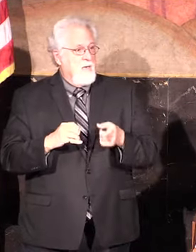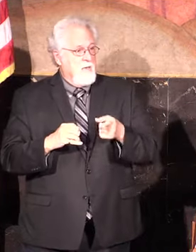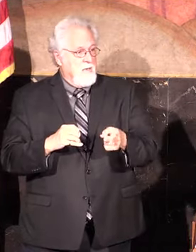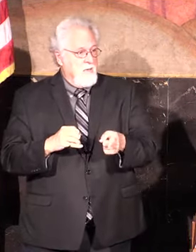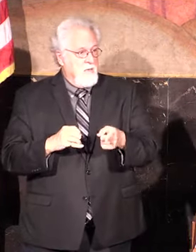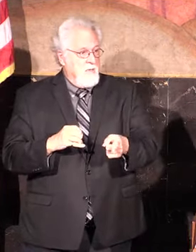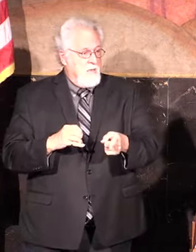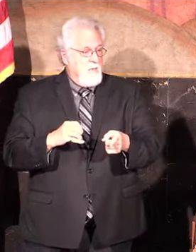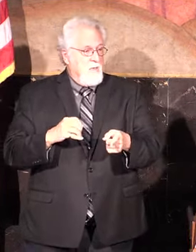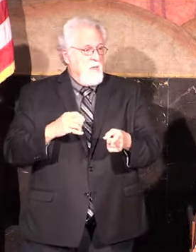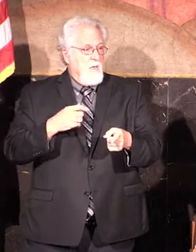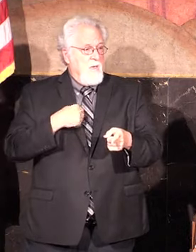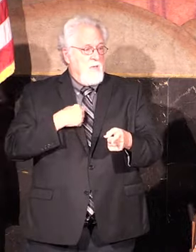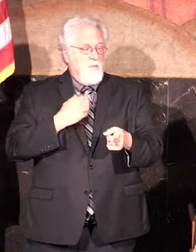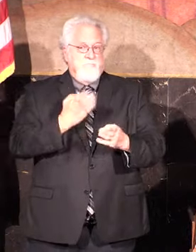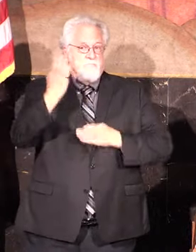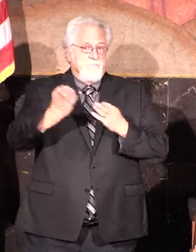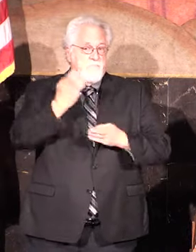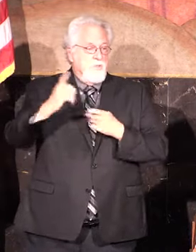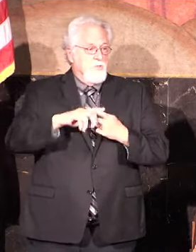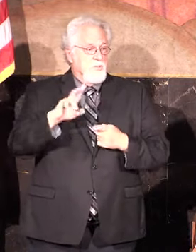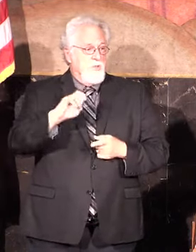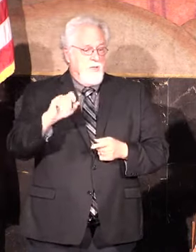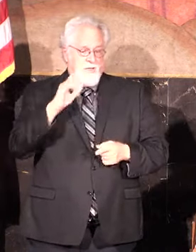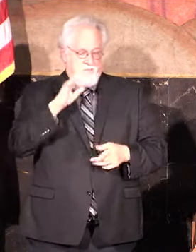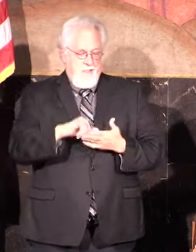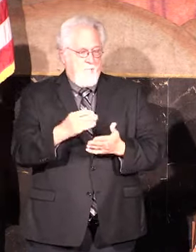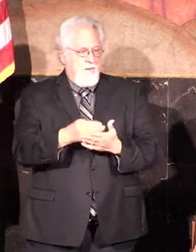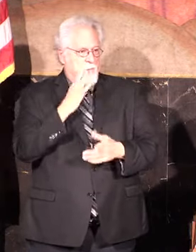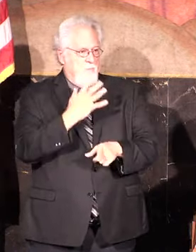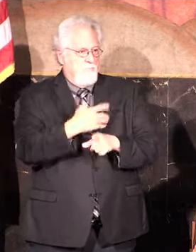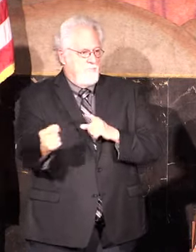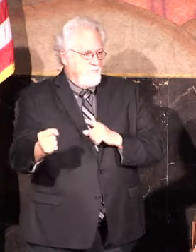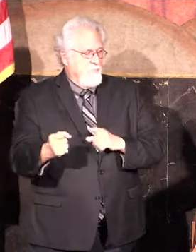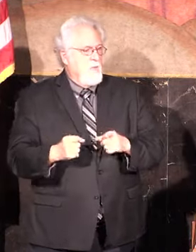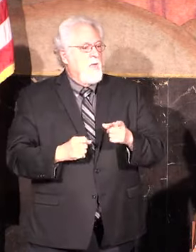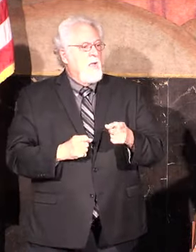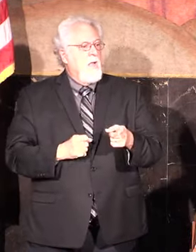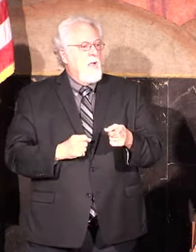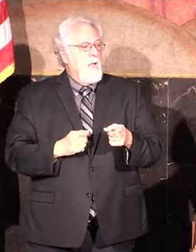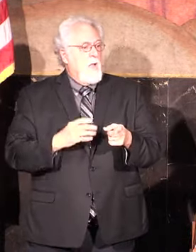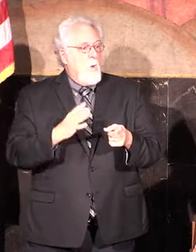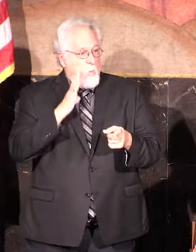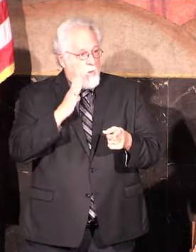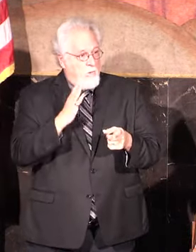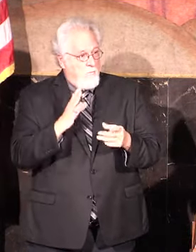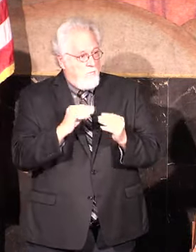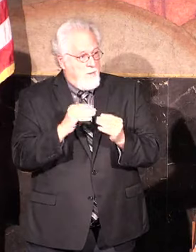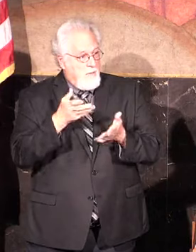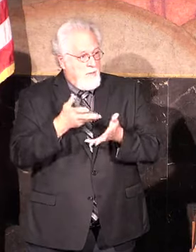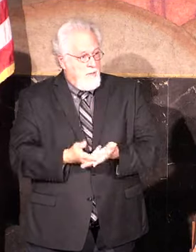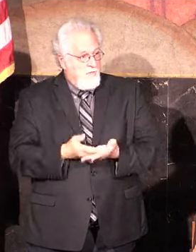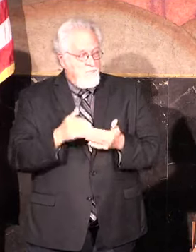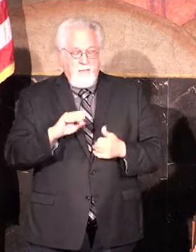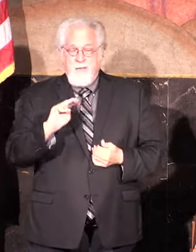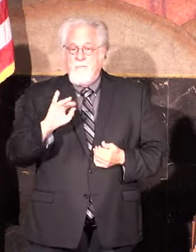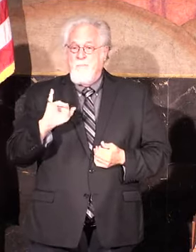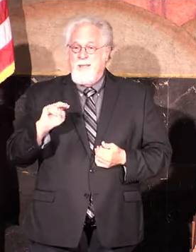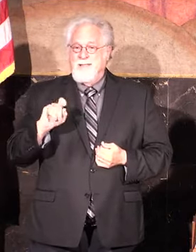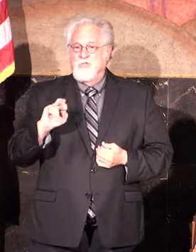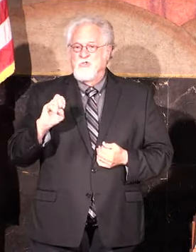to the Division of Administration, that that will be completely exhausted. And as for whether there will be money left in the Main Street program, I